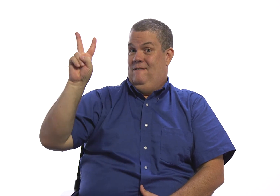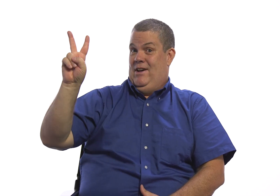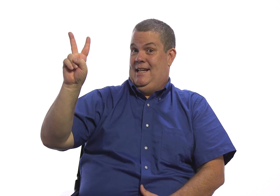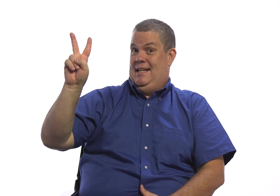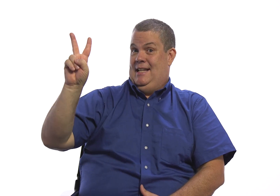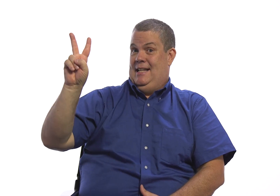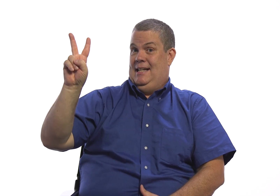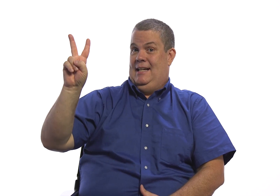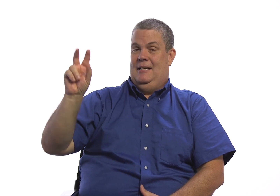V.